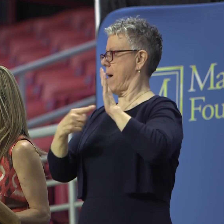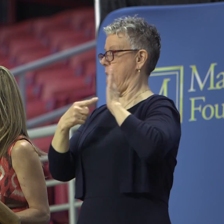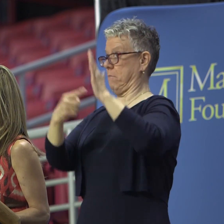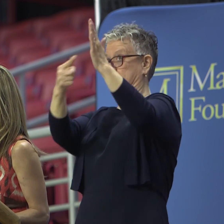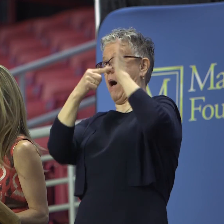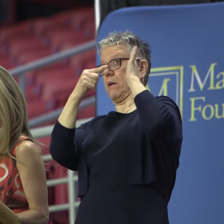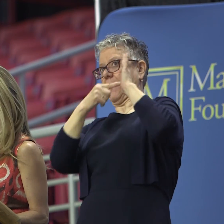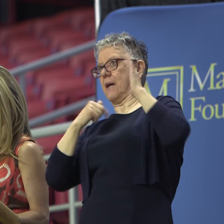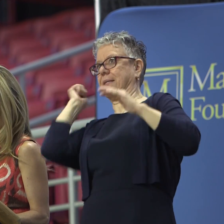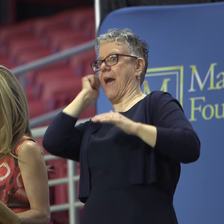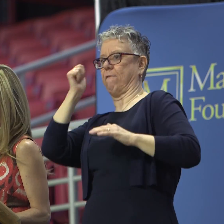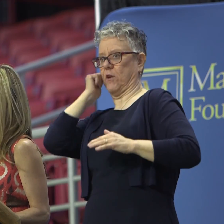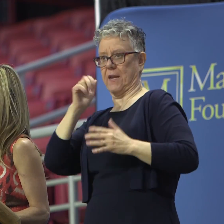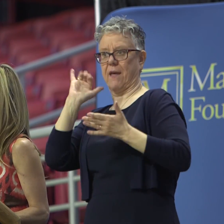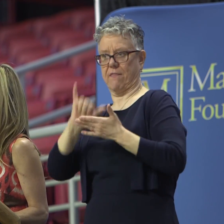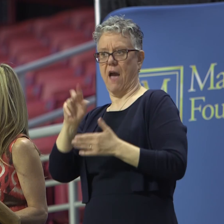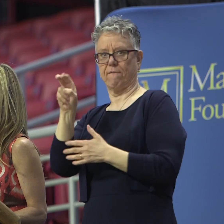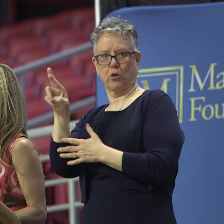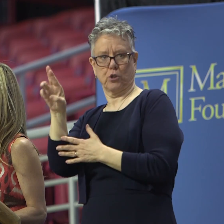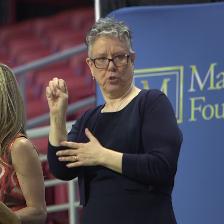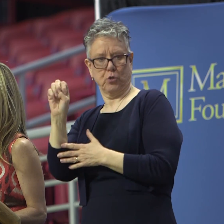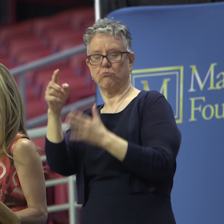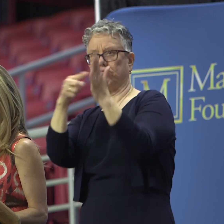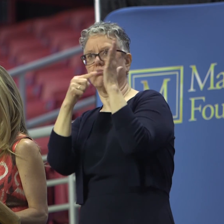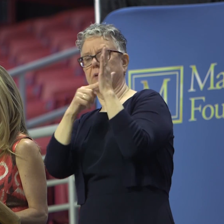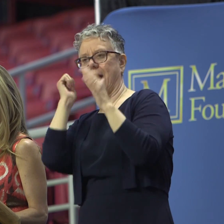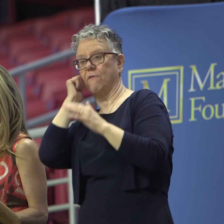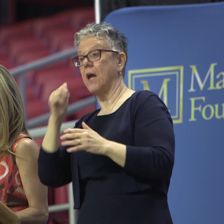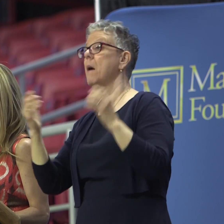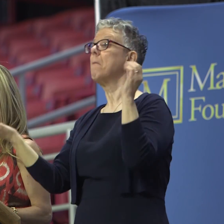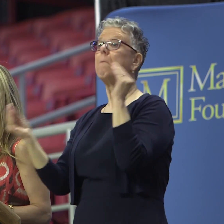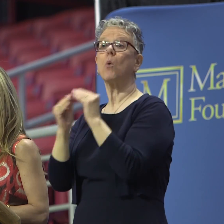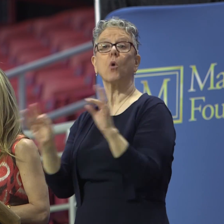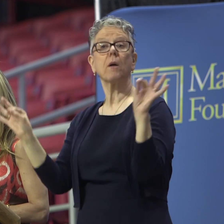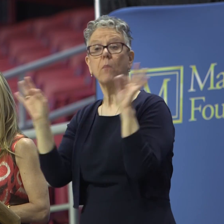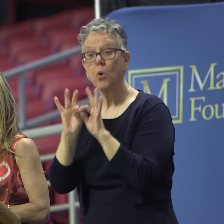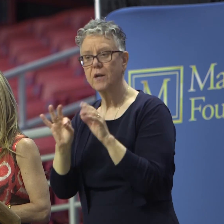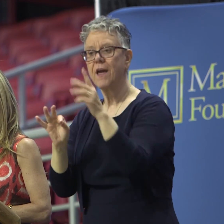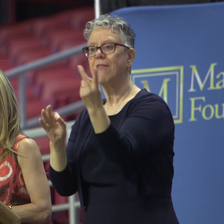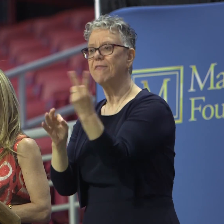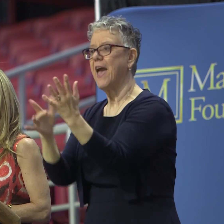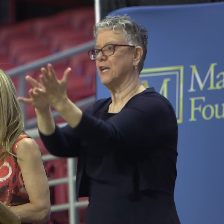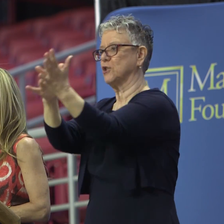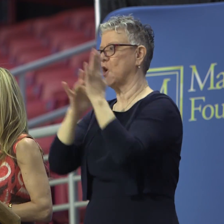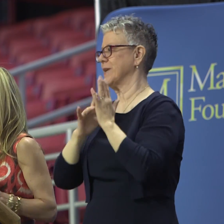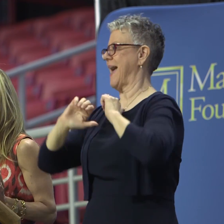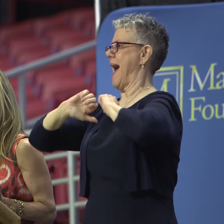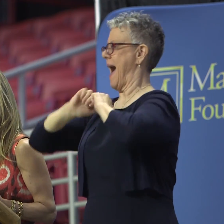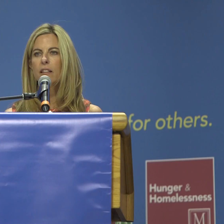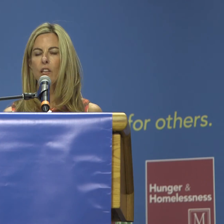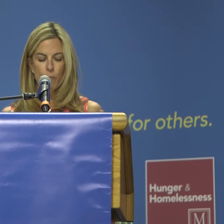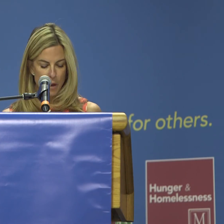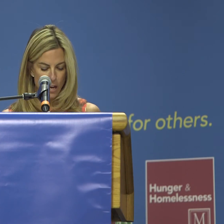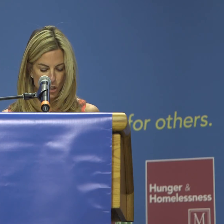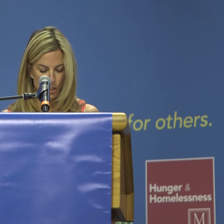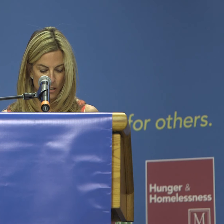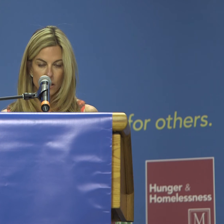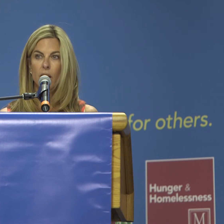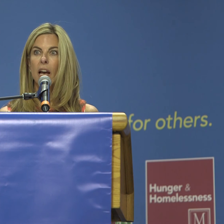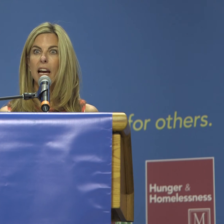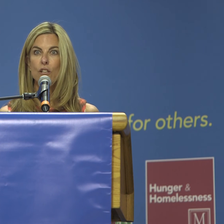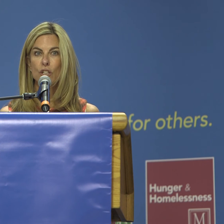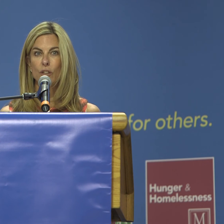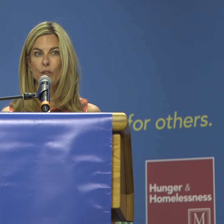virtues every day. And above all things, they showed us how to be kind,